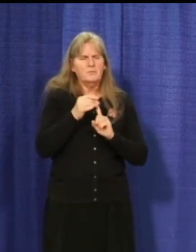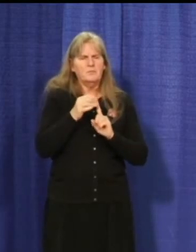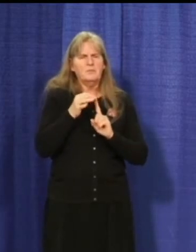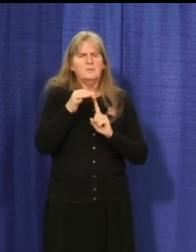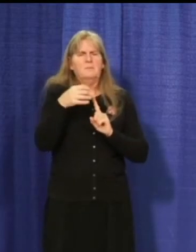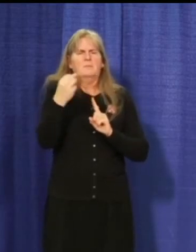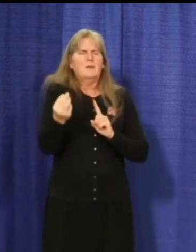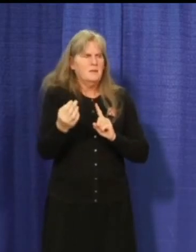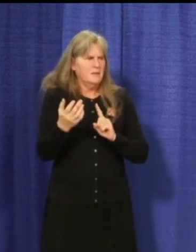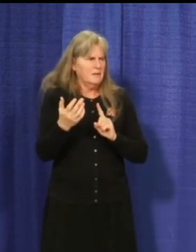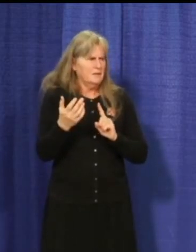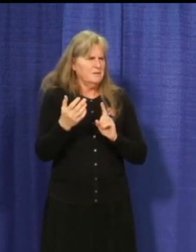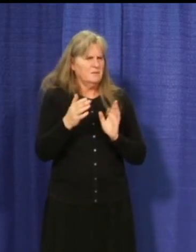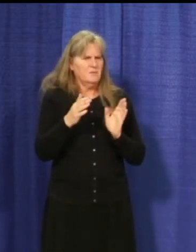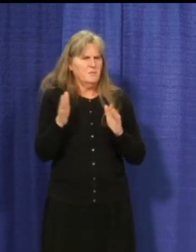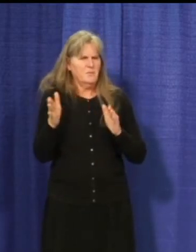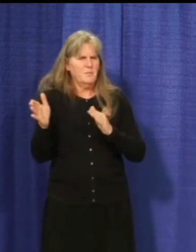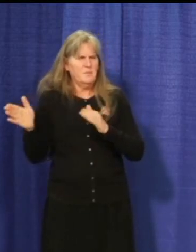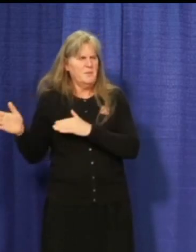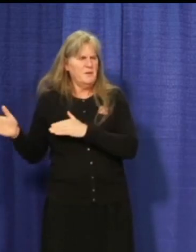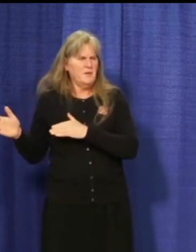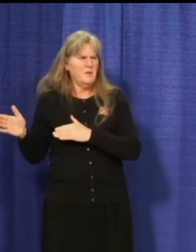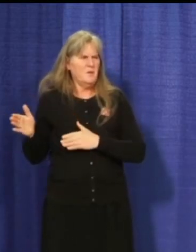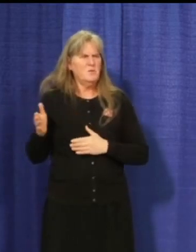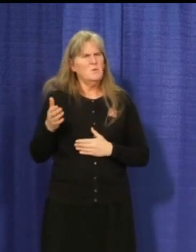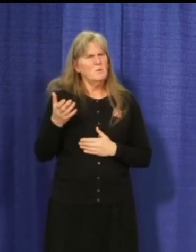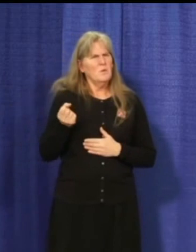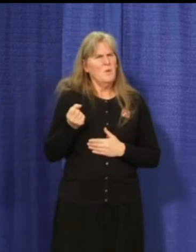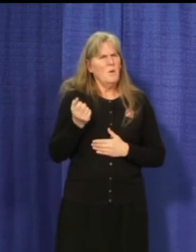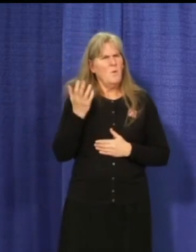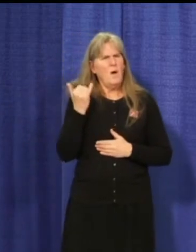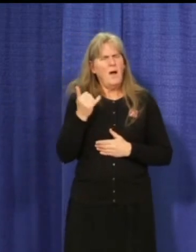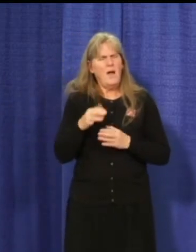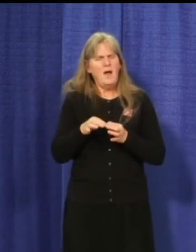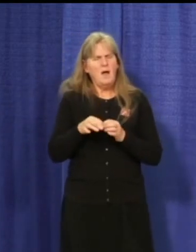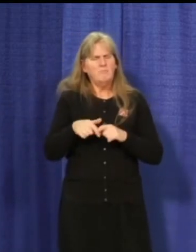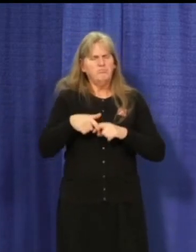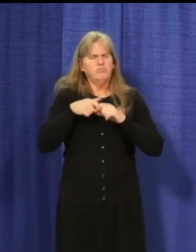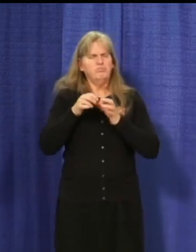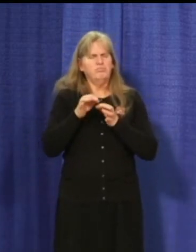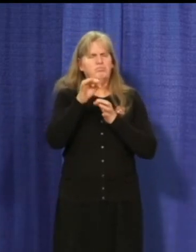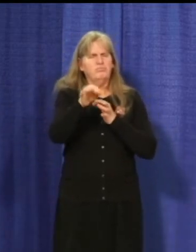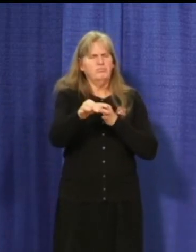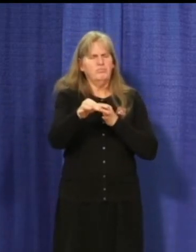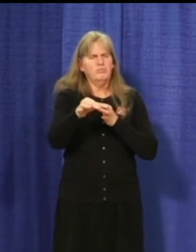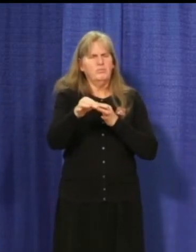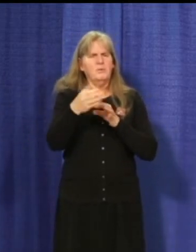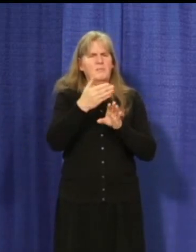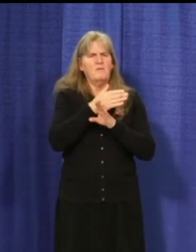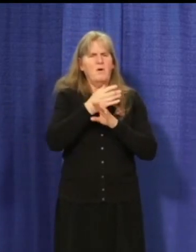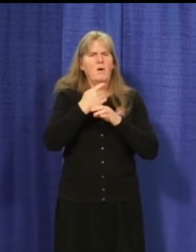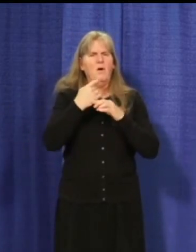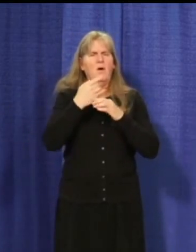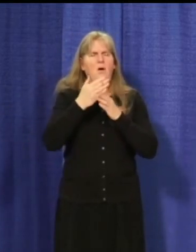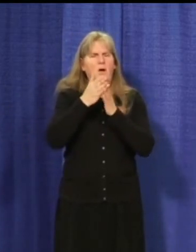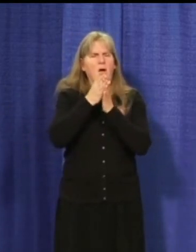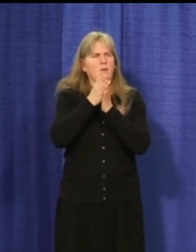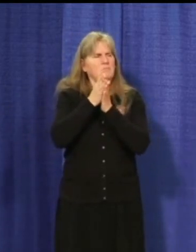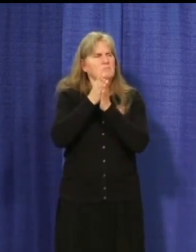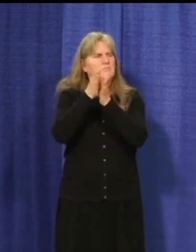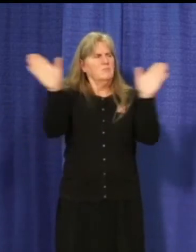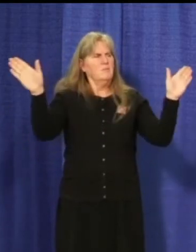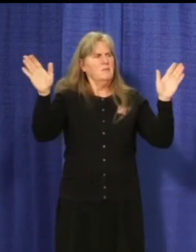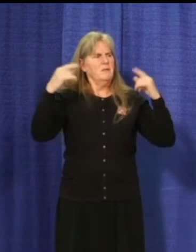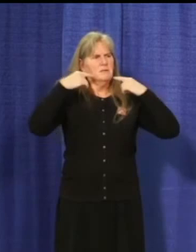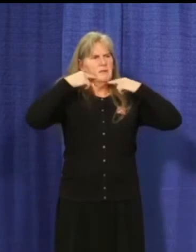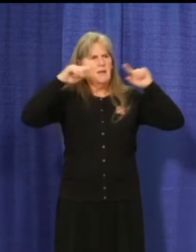website until much later that day. Why has there been such a delay in formally sharing this information about new cases with the public?